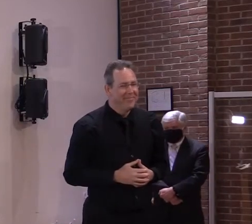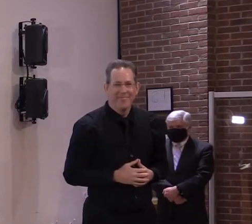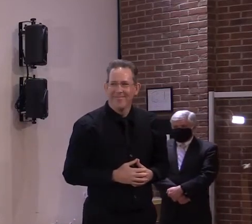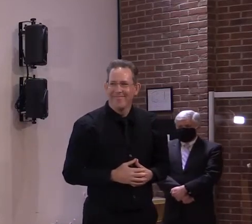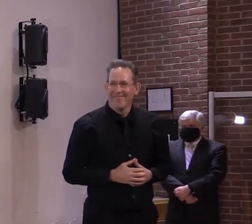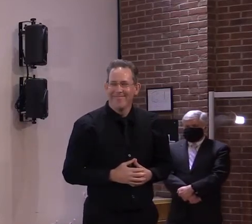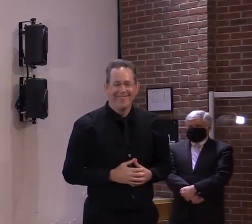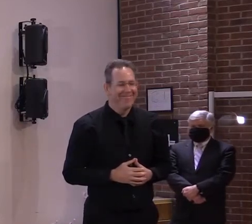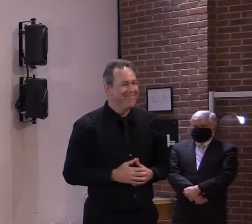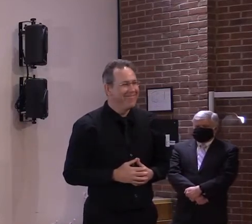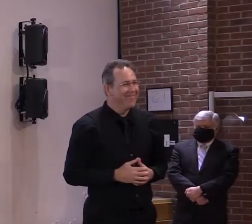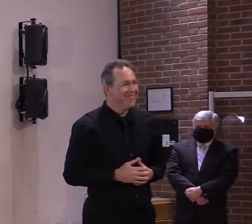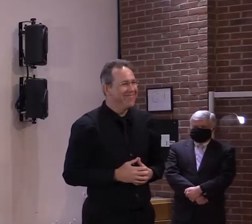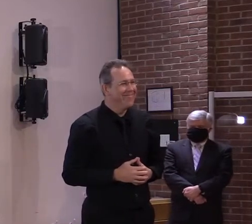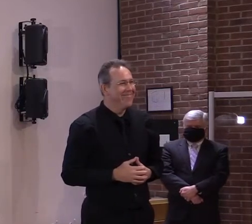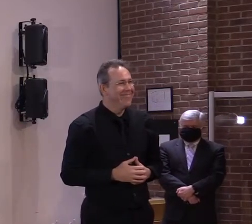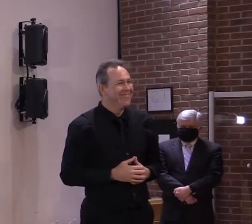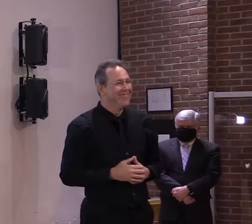Mine is not yet laminated.